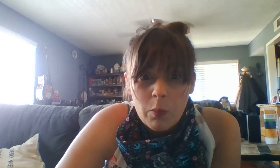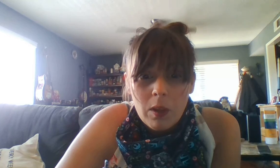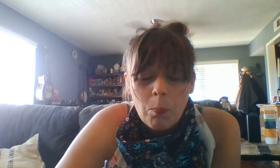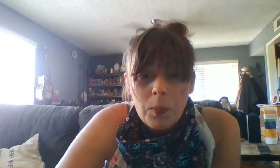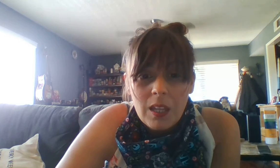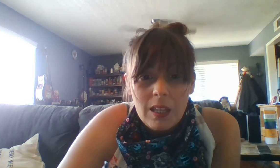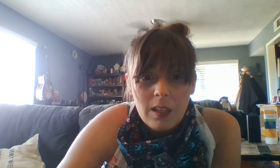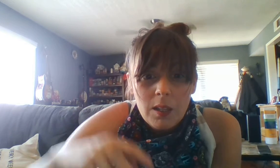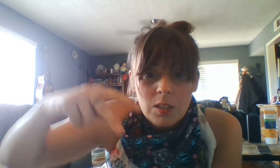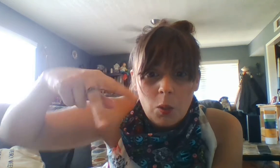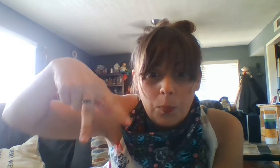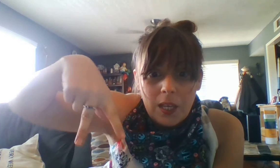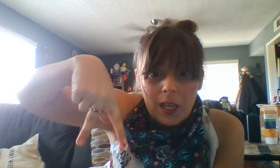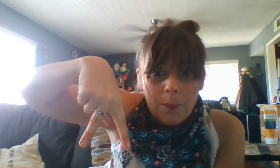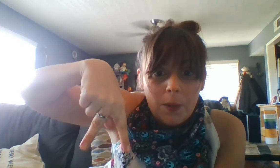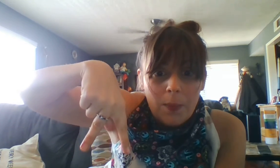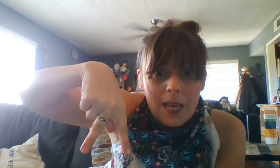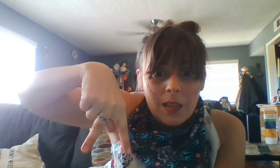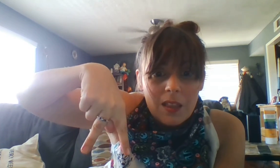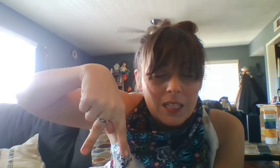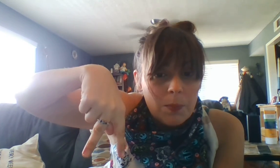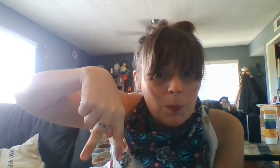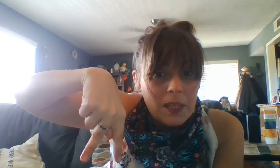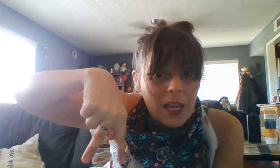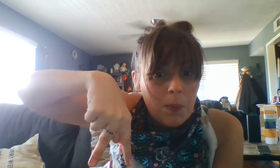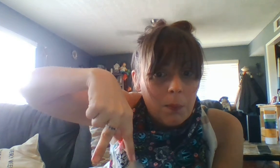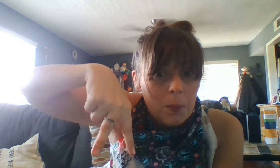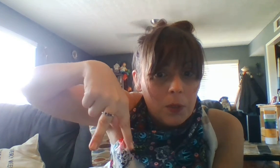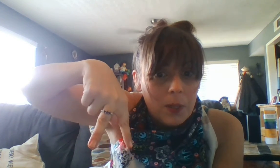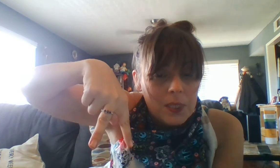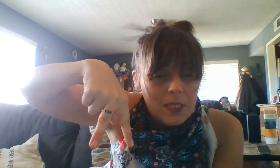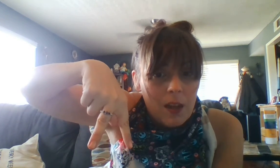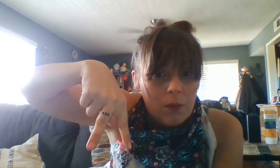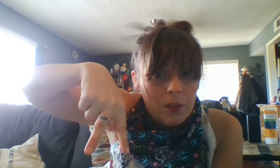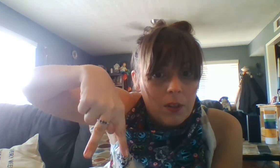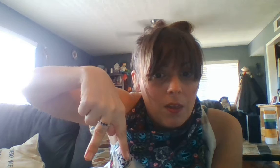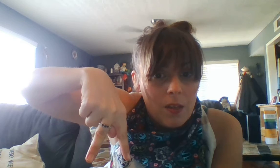with P. So P, I'm going to make the same as my K, but I'm going to put it upside down.